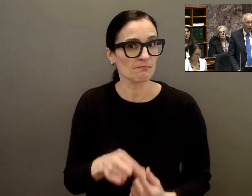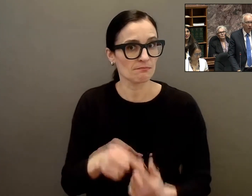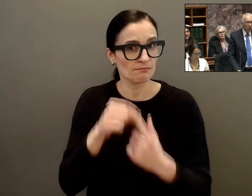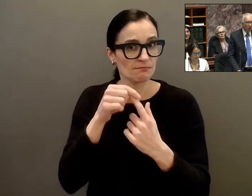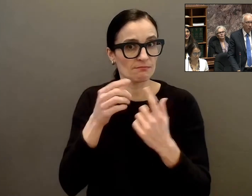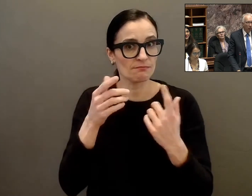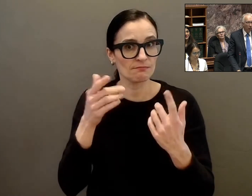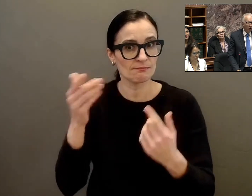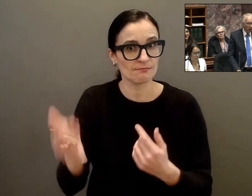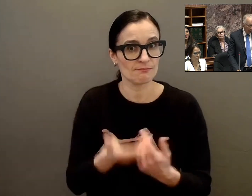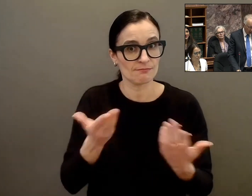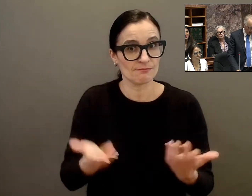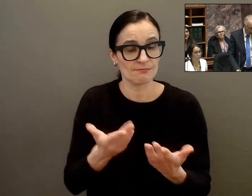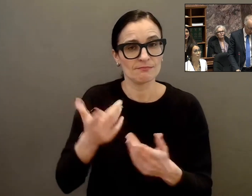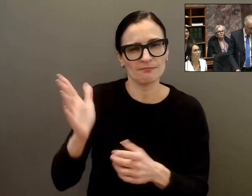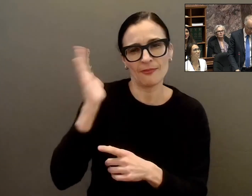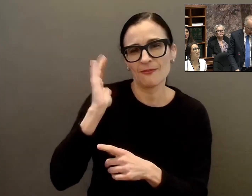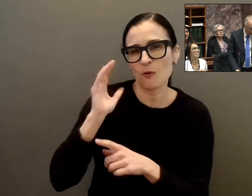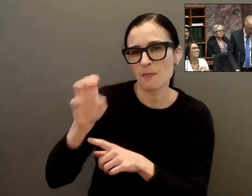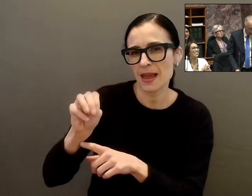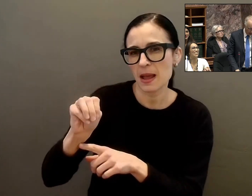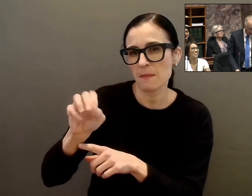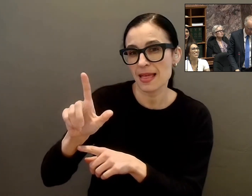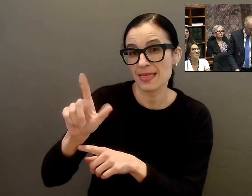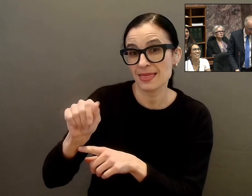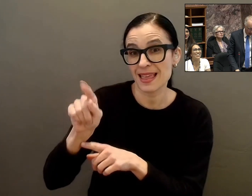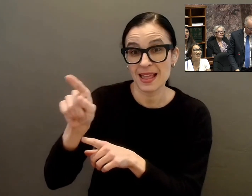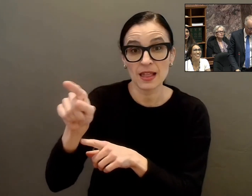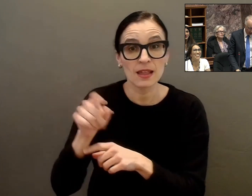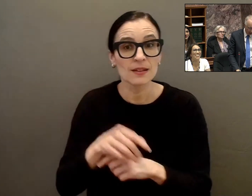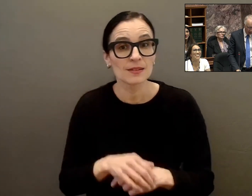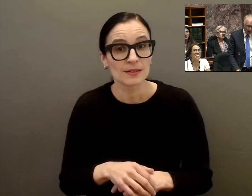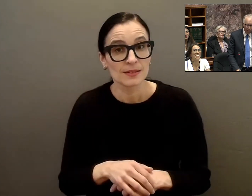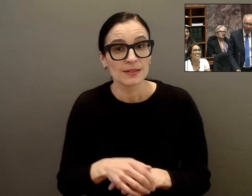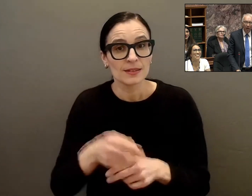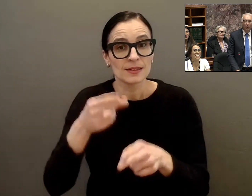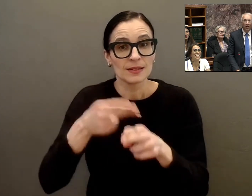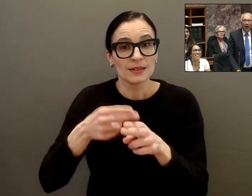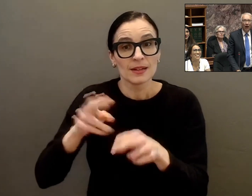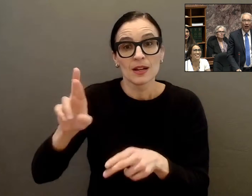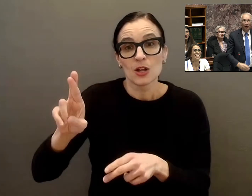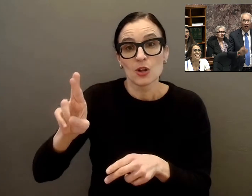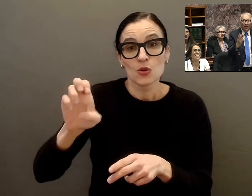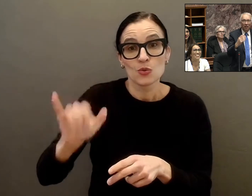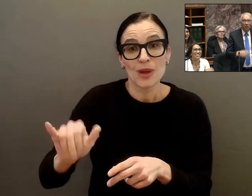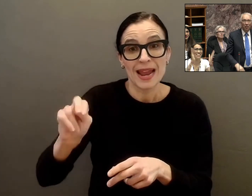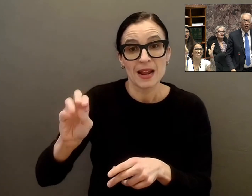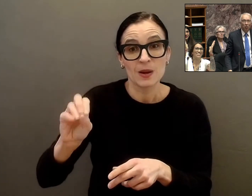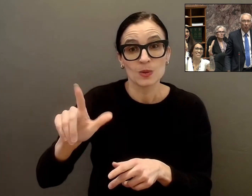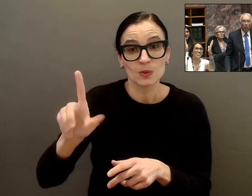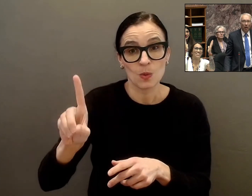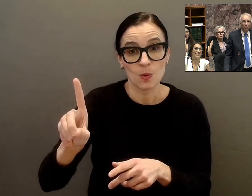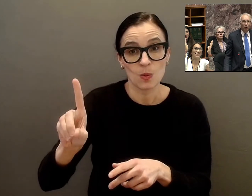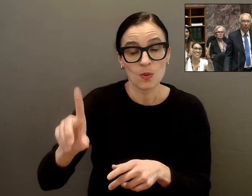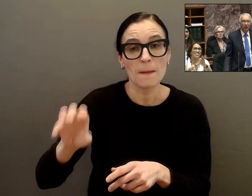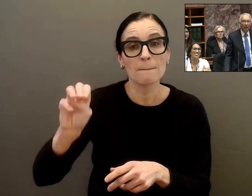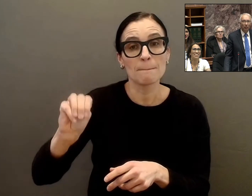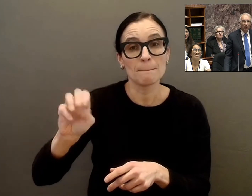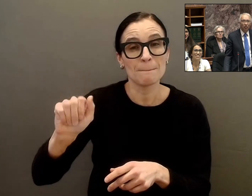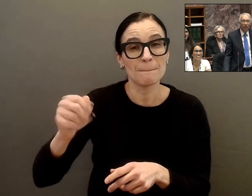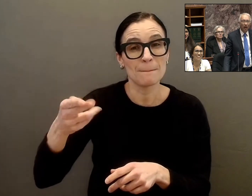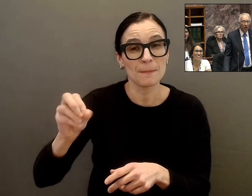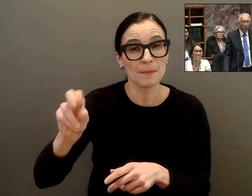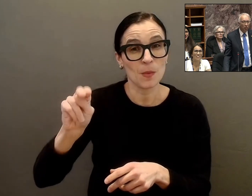O'Mahony was here. She served as served one of the MLAs from Chilliwack in her time, and somebody who, of course, ran for us in the